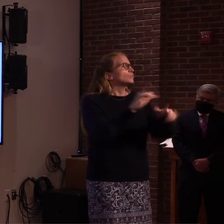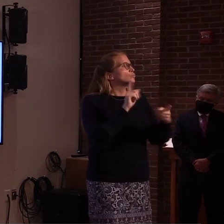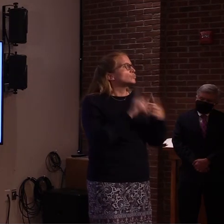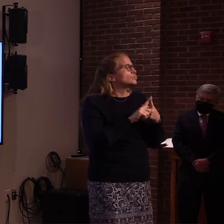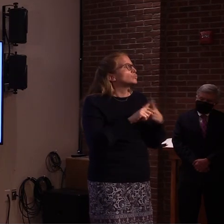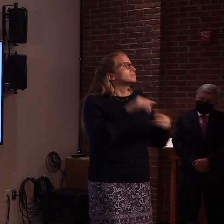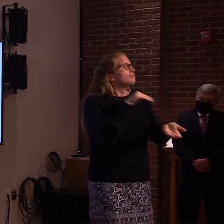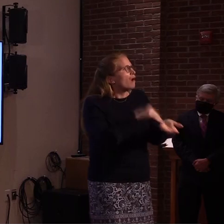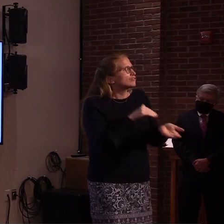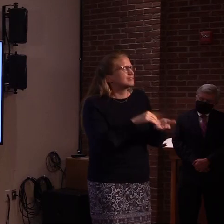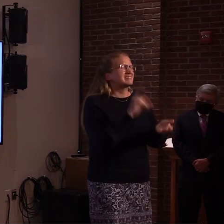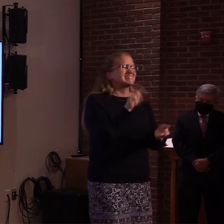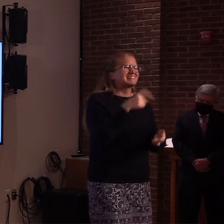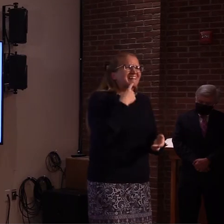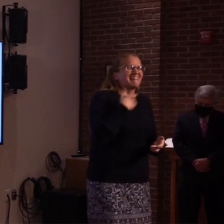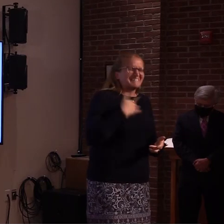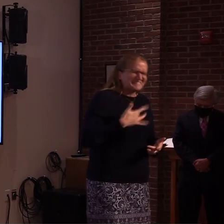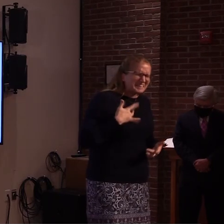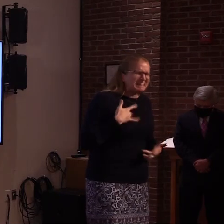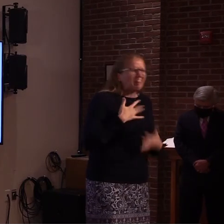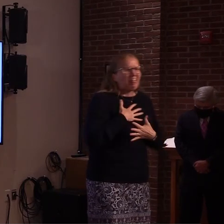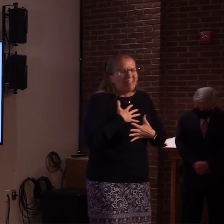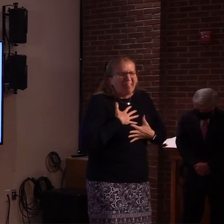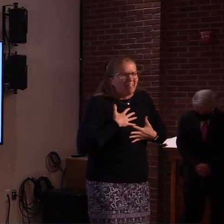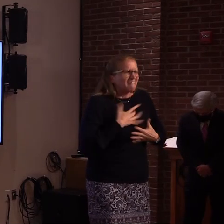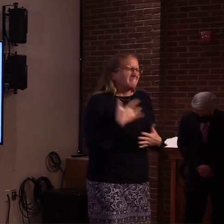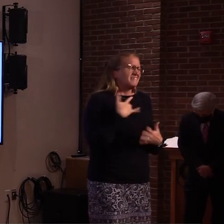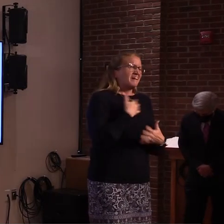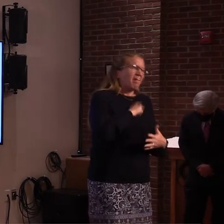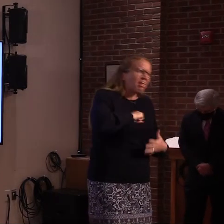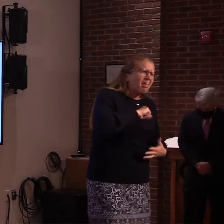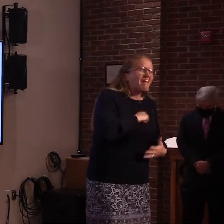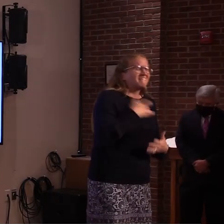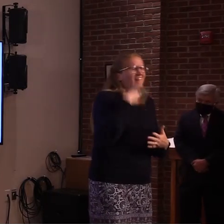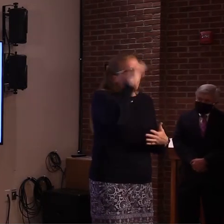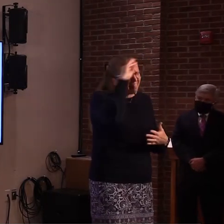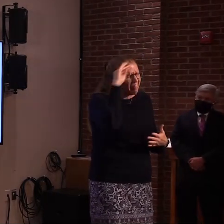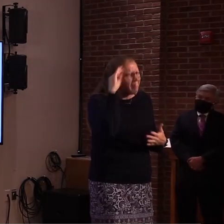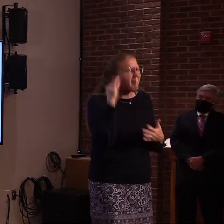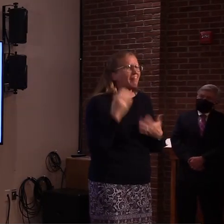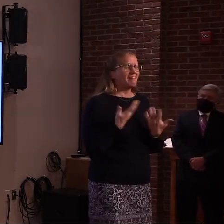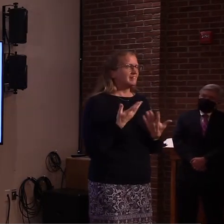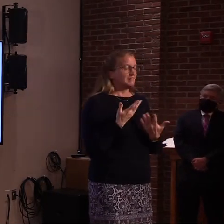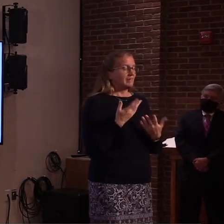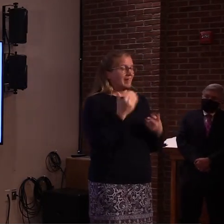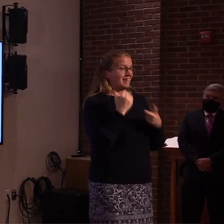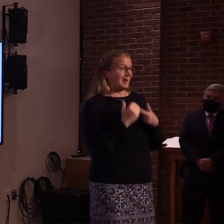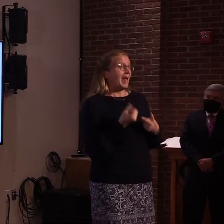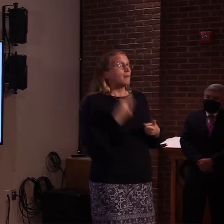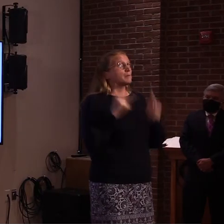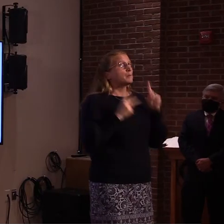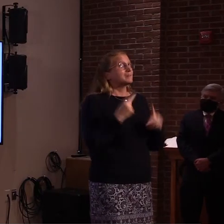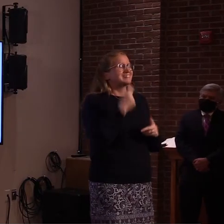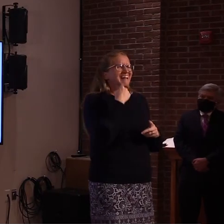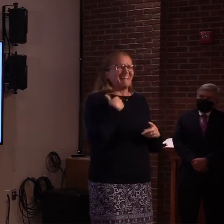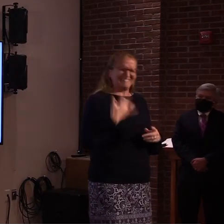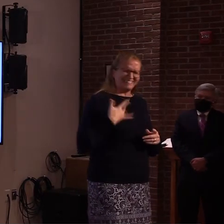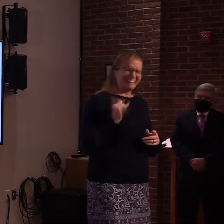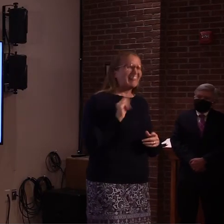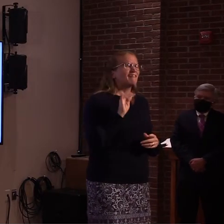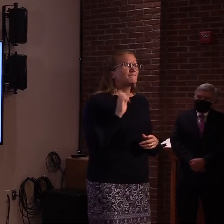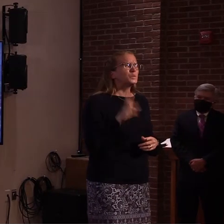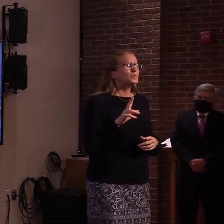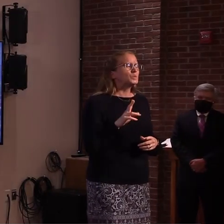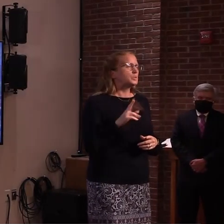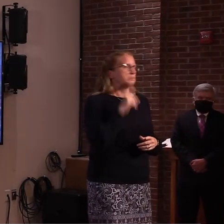rooms with COVID-19 symptoms, and none of them reporting with influenza-like illness.